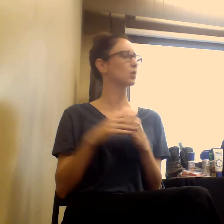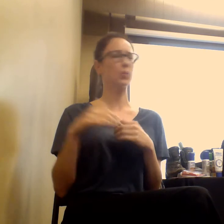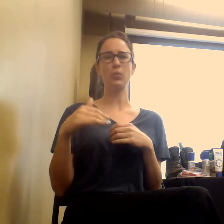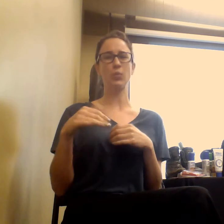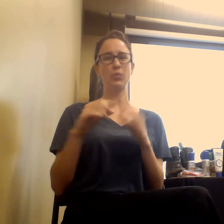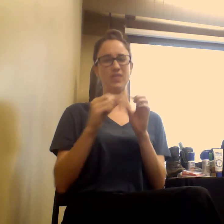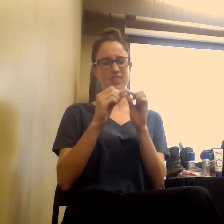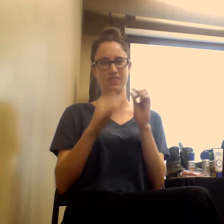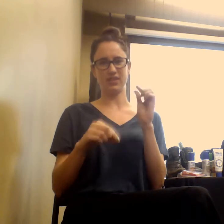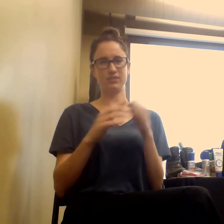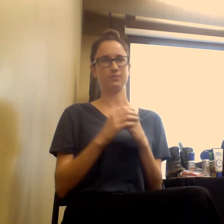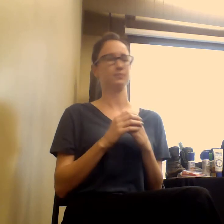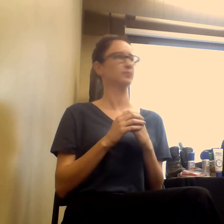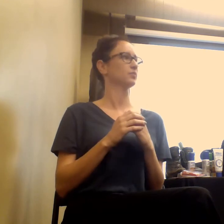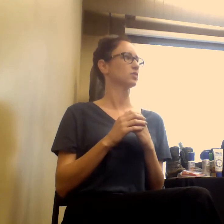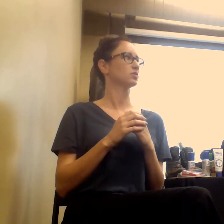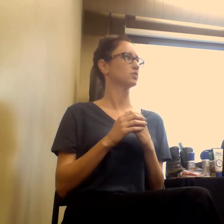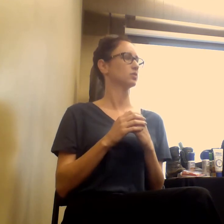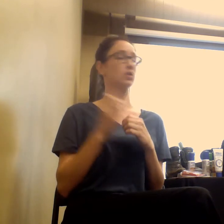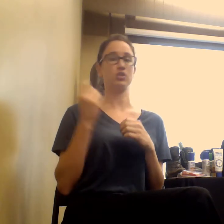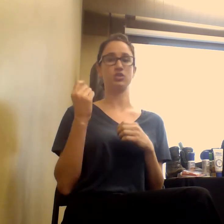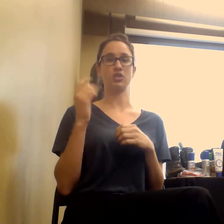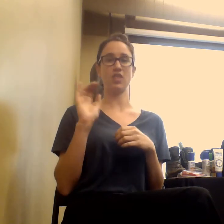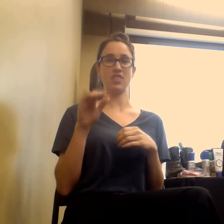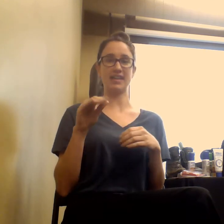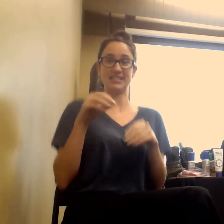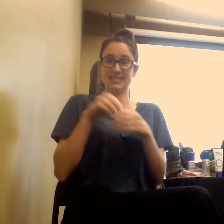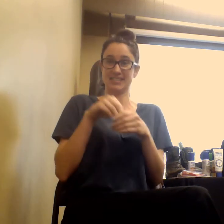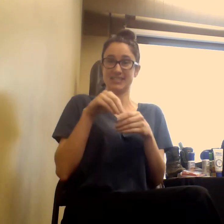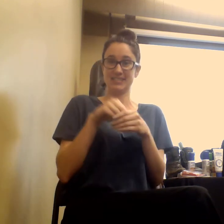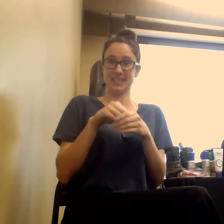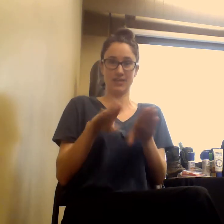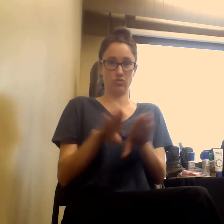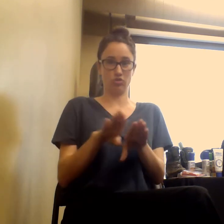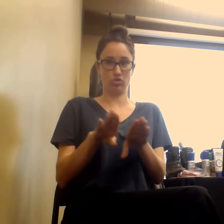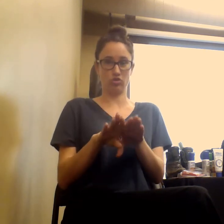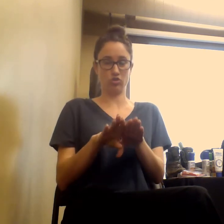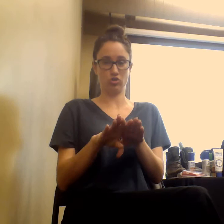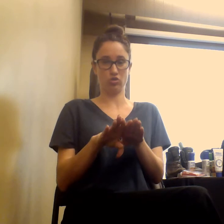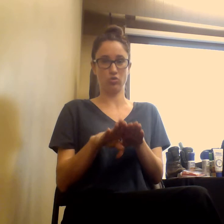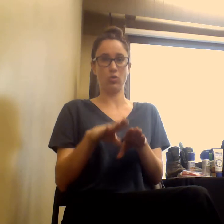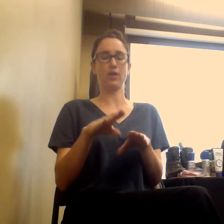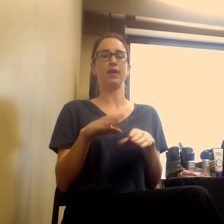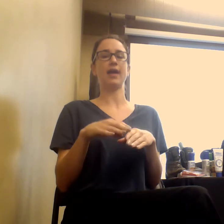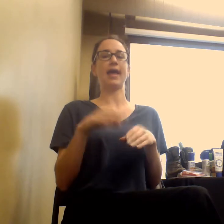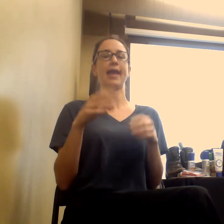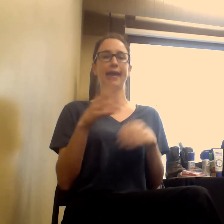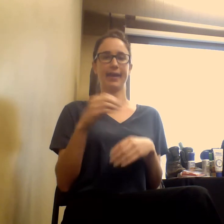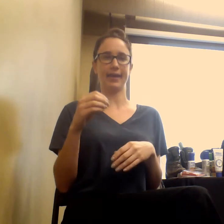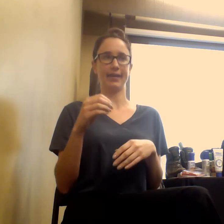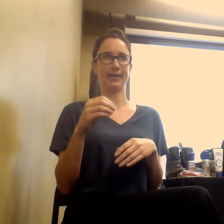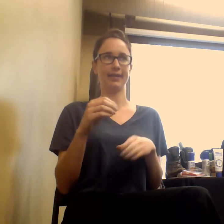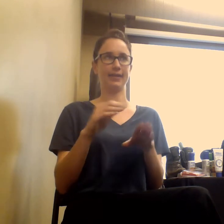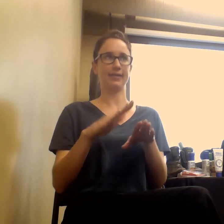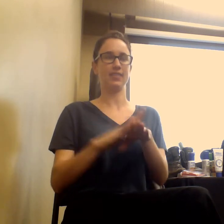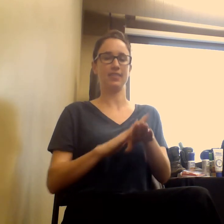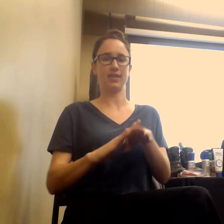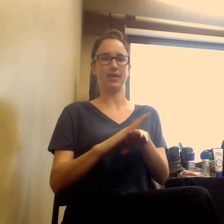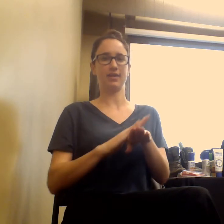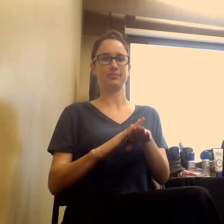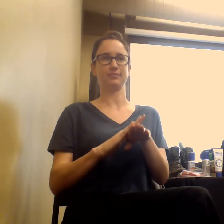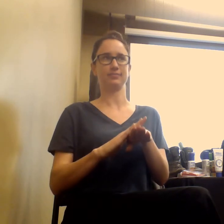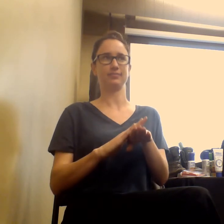it's embedded in between the inner material, Gore-Tex, and then the outer material. Okay, so it's not something that's going to add a lot of weight.